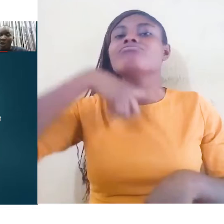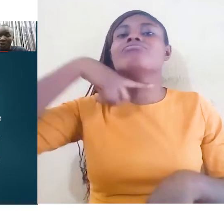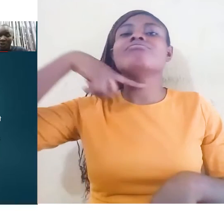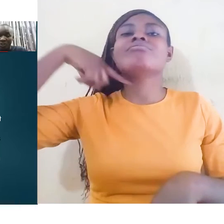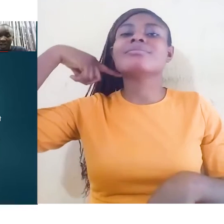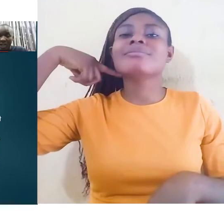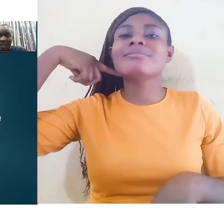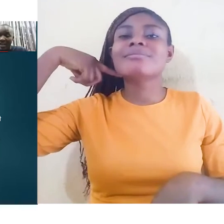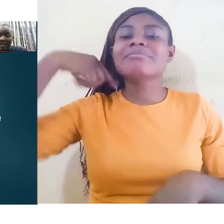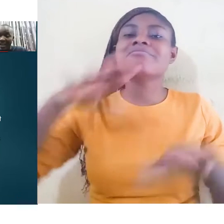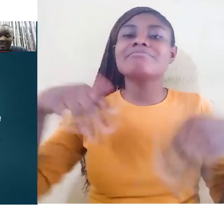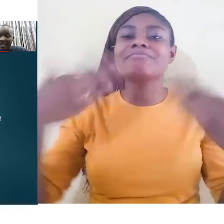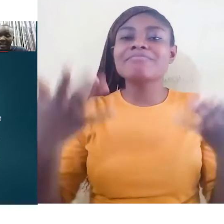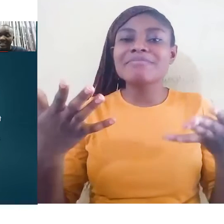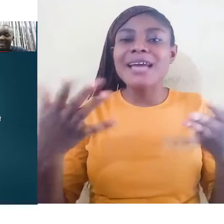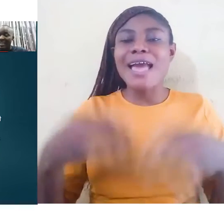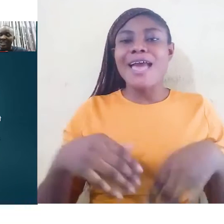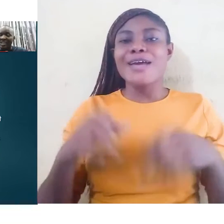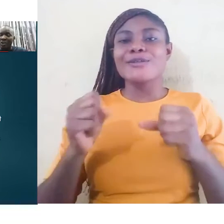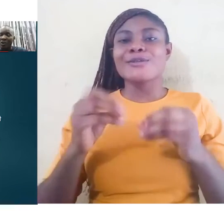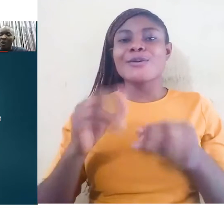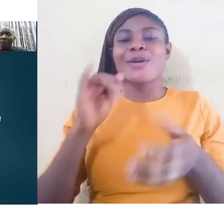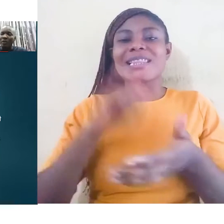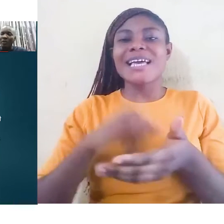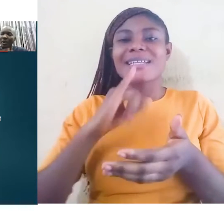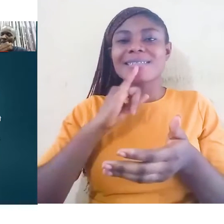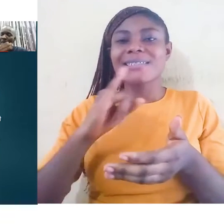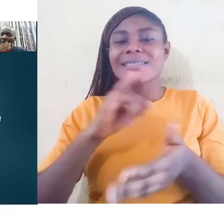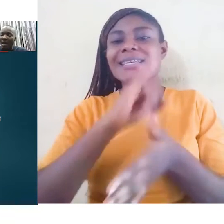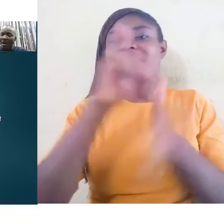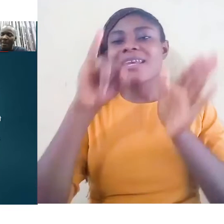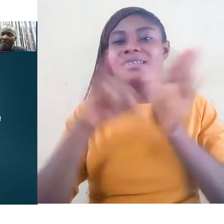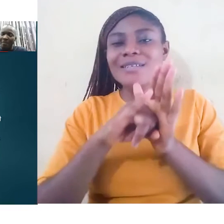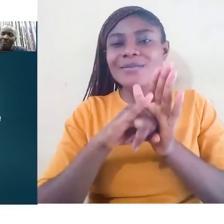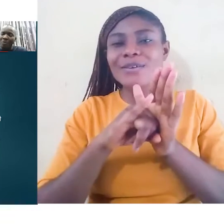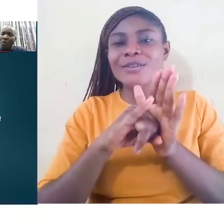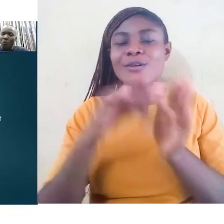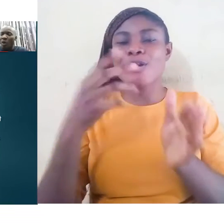hand across the neck. That's an indication of